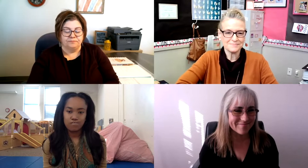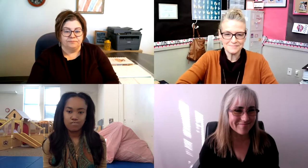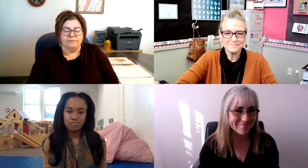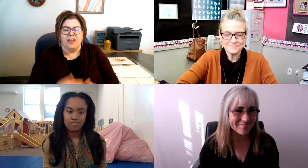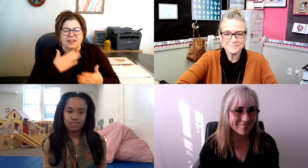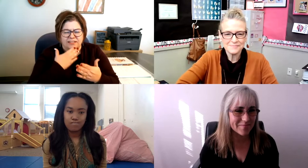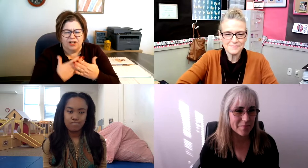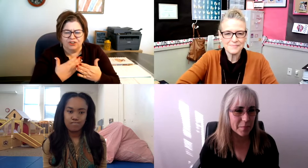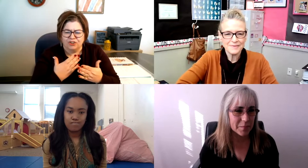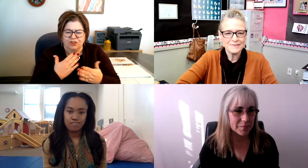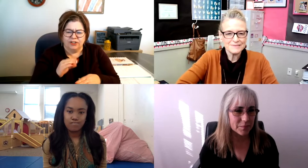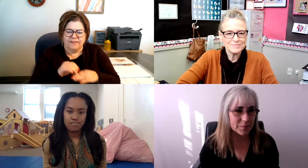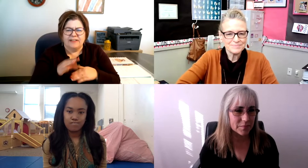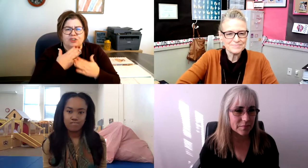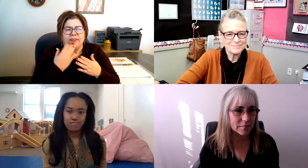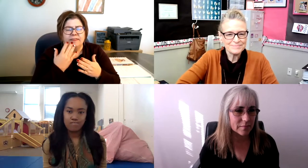skill to have.